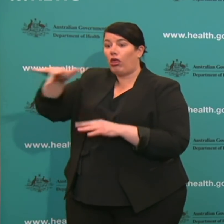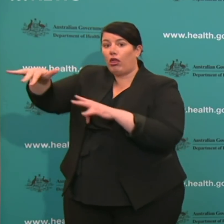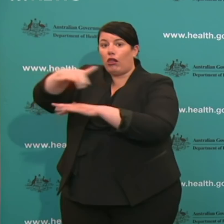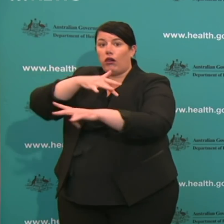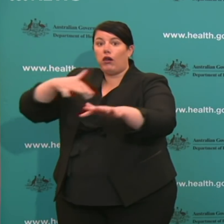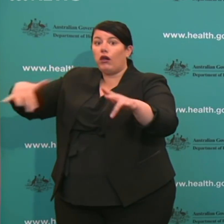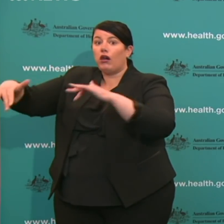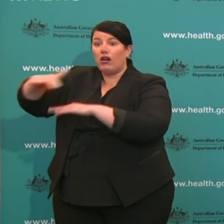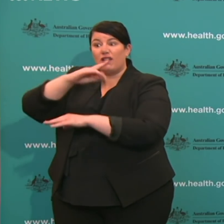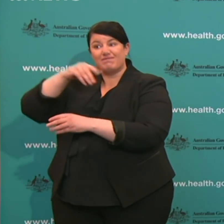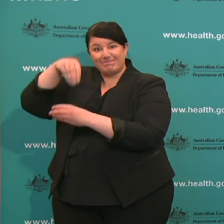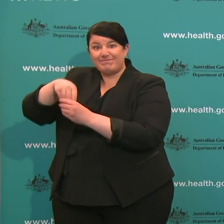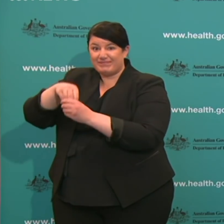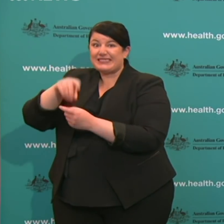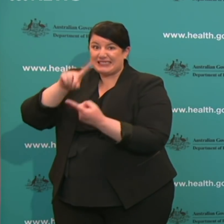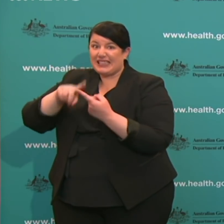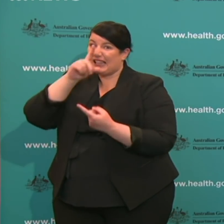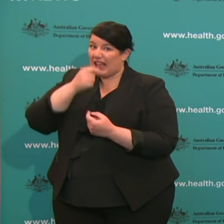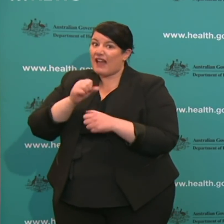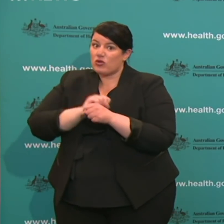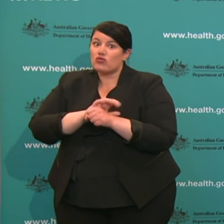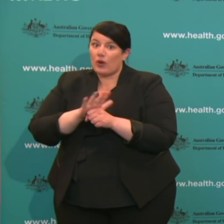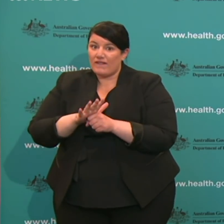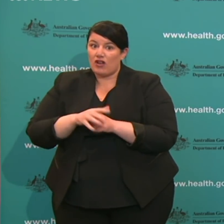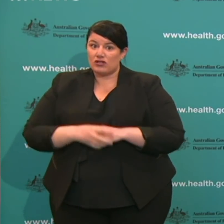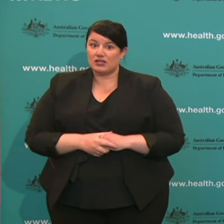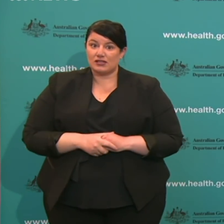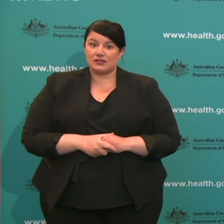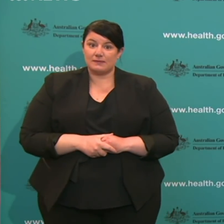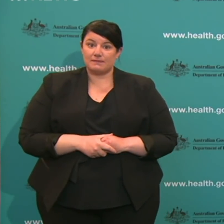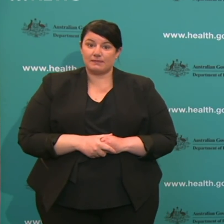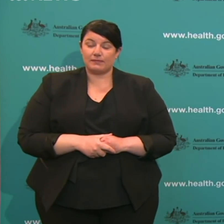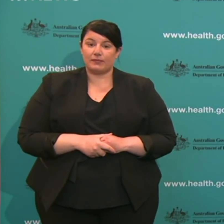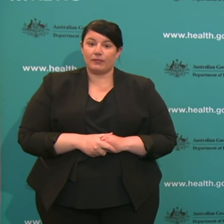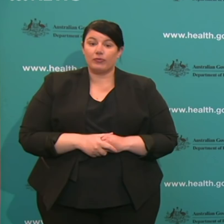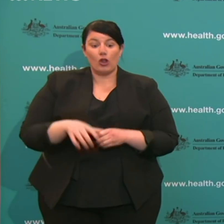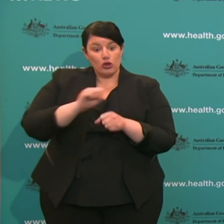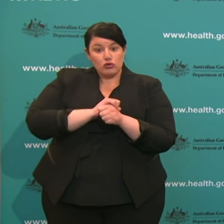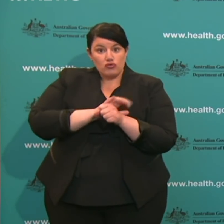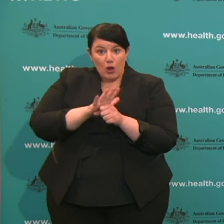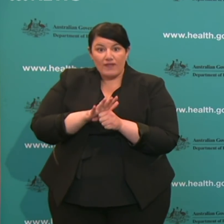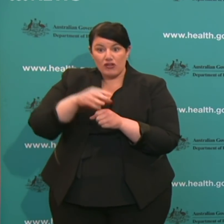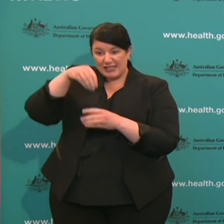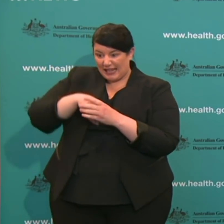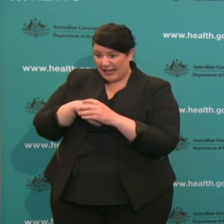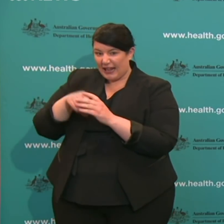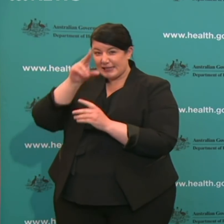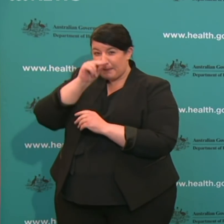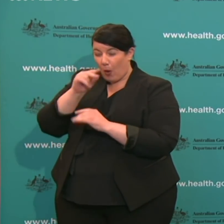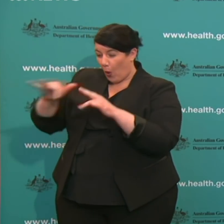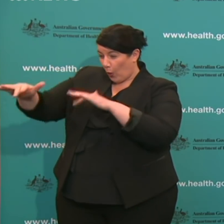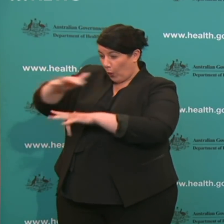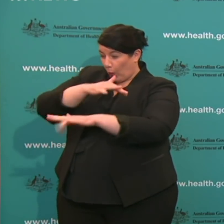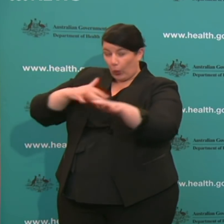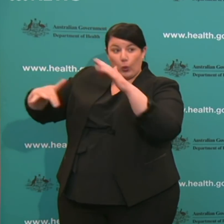still contain COVID-19. You can find evidence of COVID-19 within those particles that are suspended